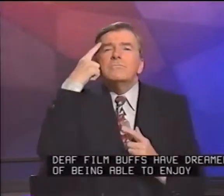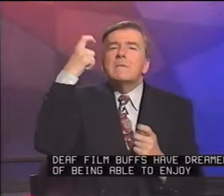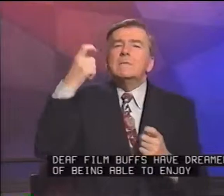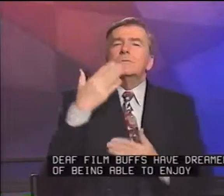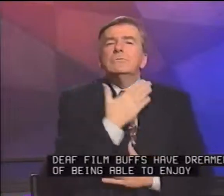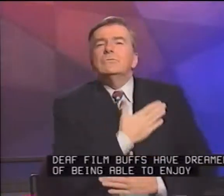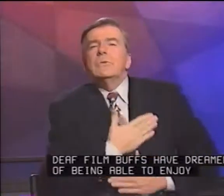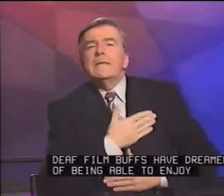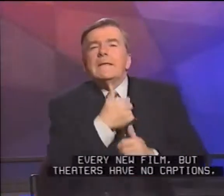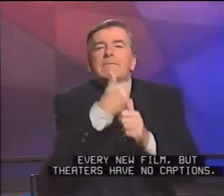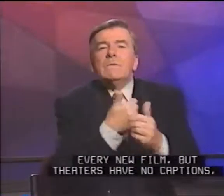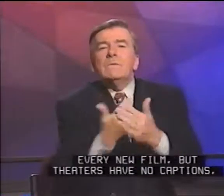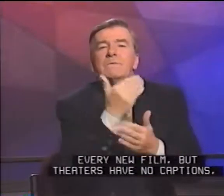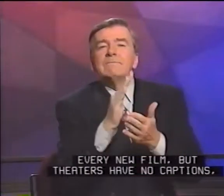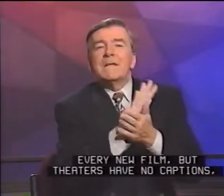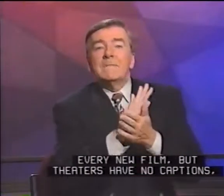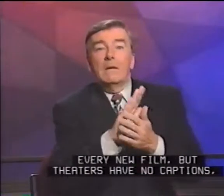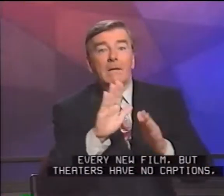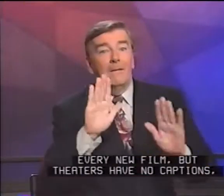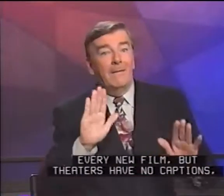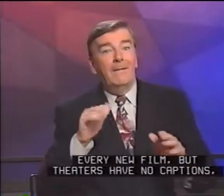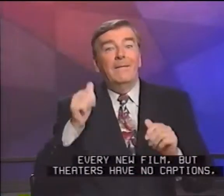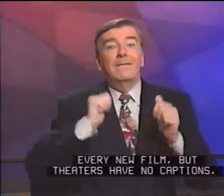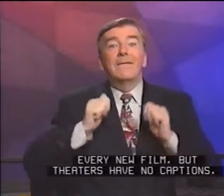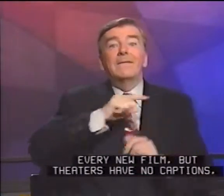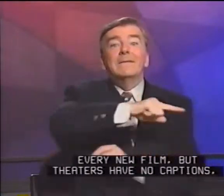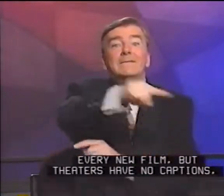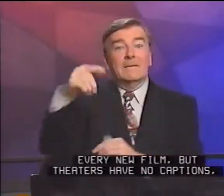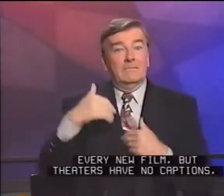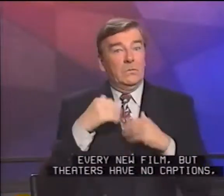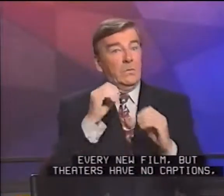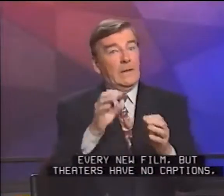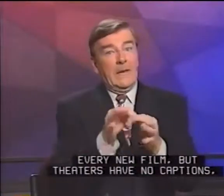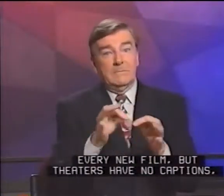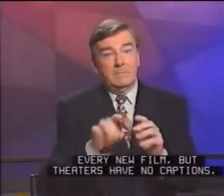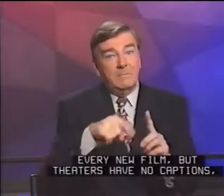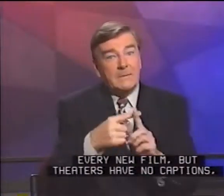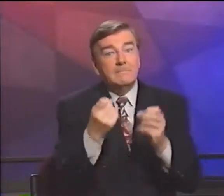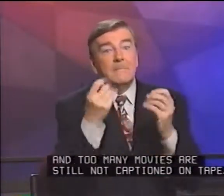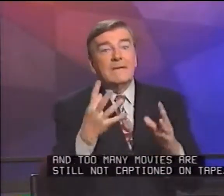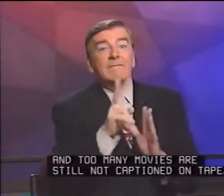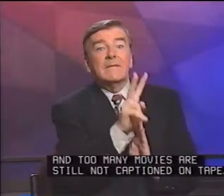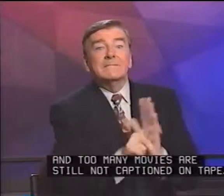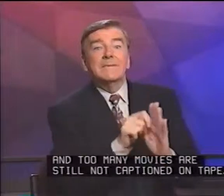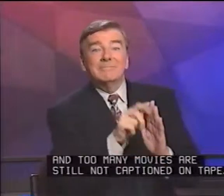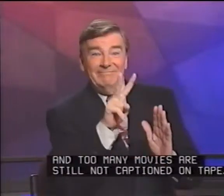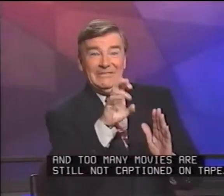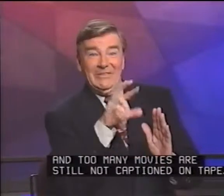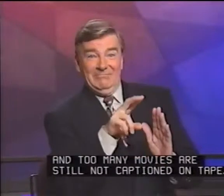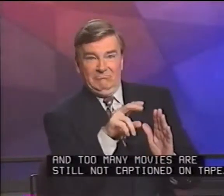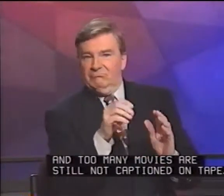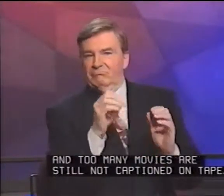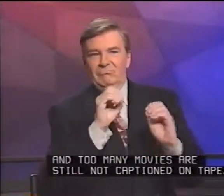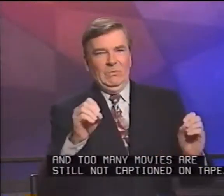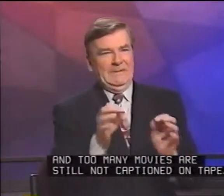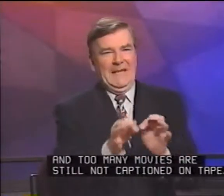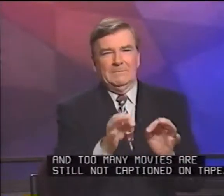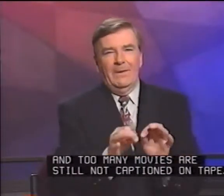able to enjoy every new film. But theaters have no captions, and too many movies are still not captioned on tape.